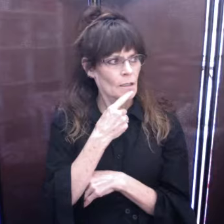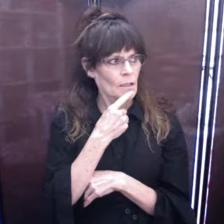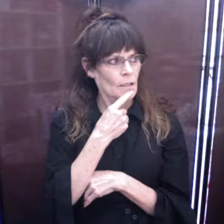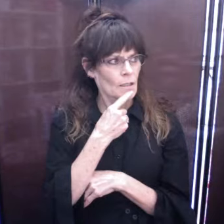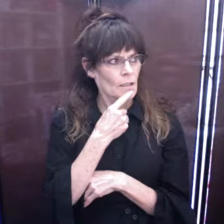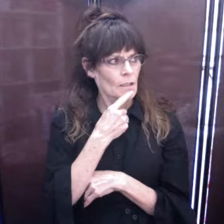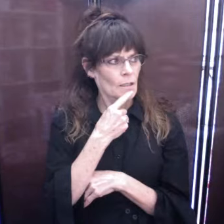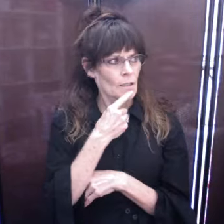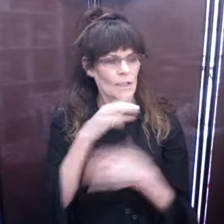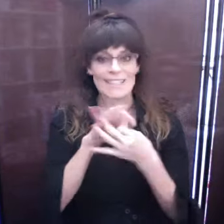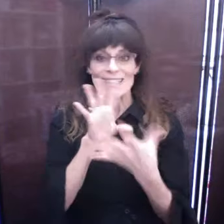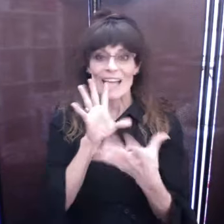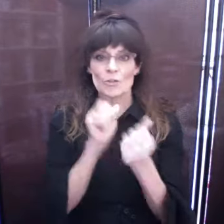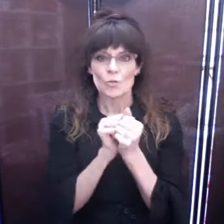detached with love.